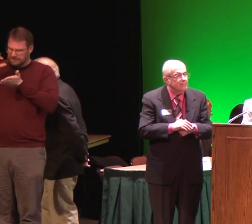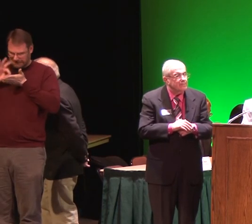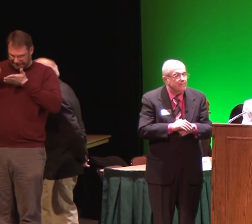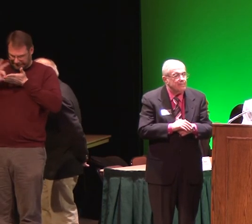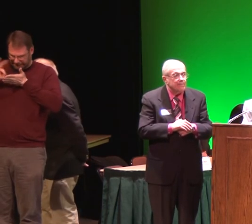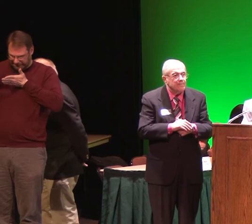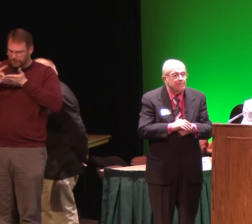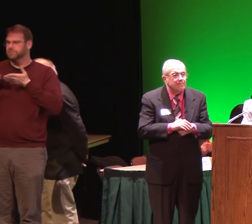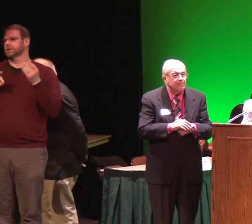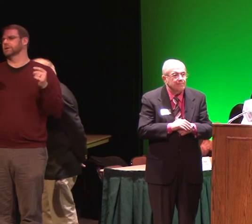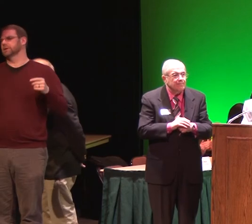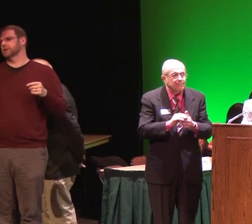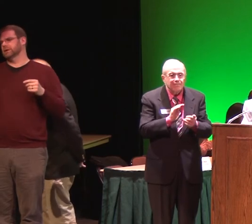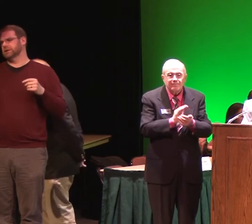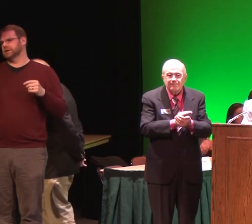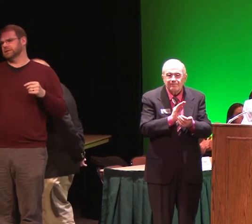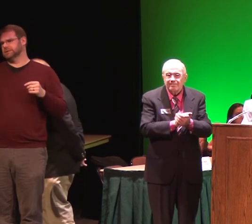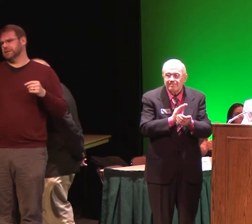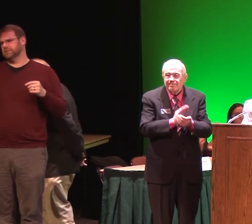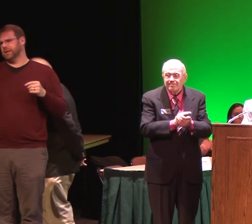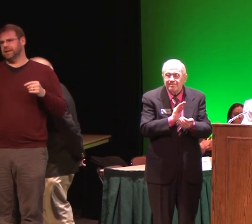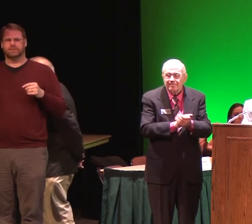Corin.